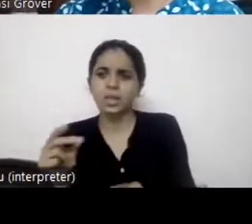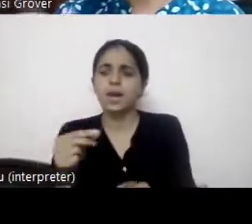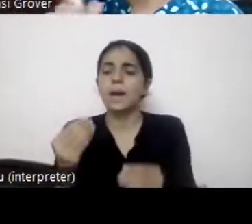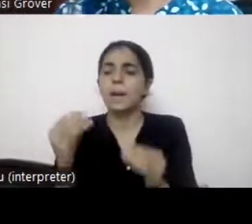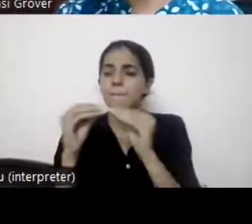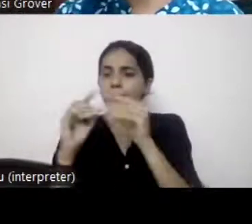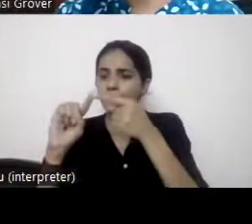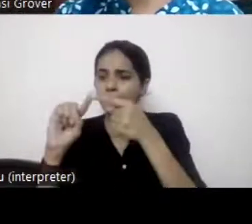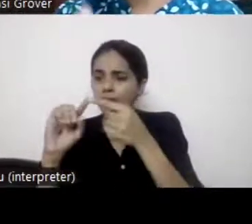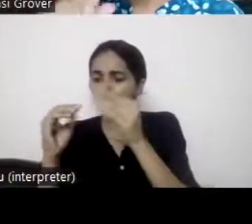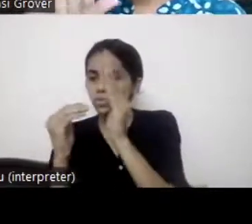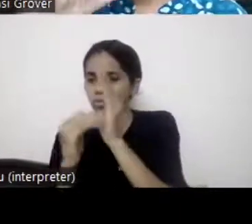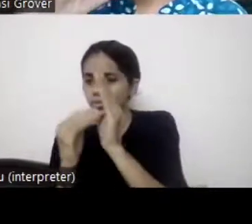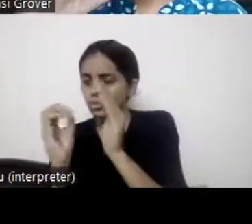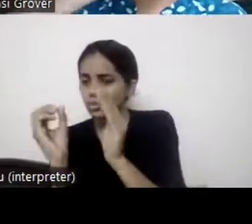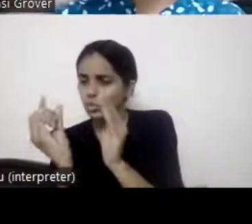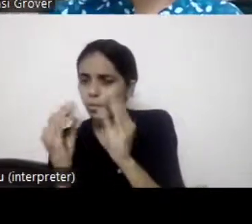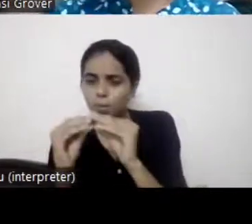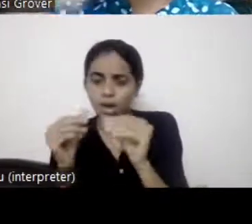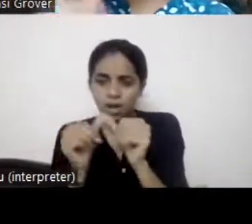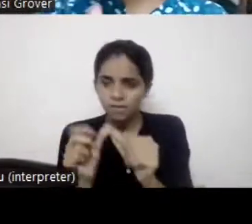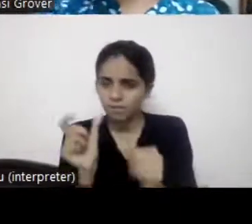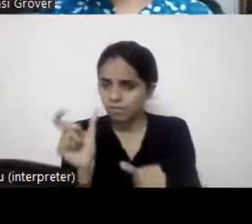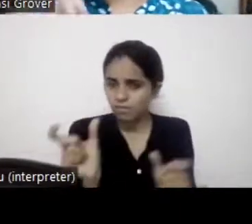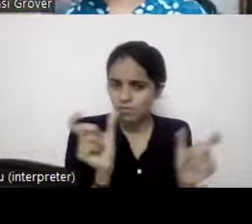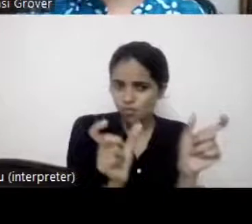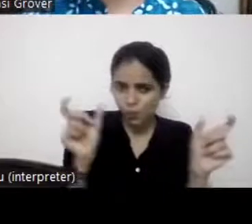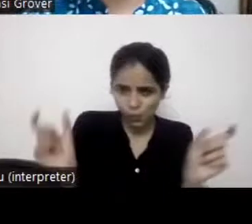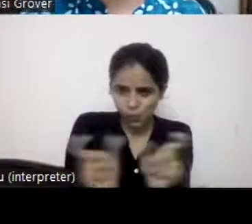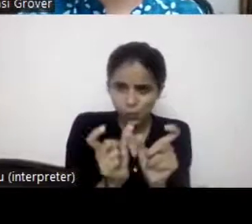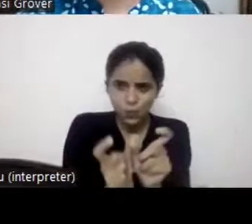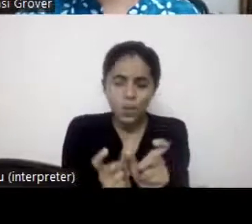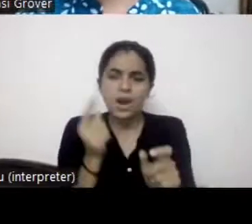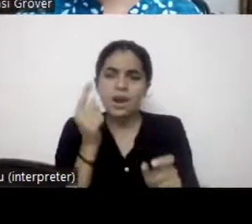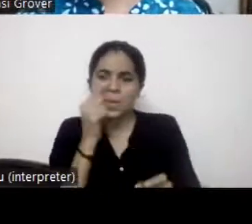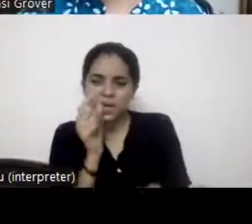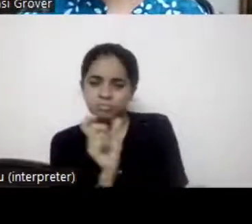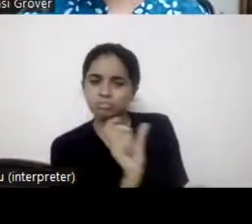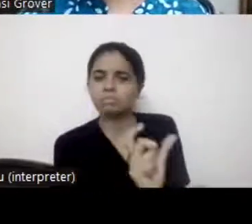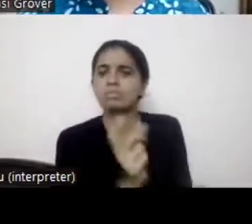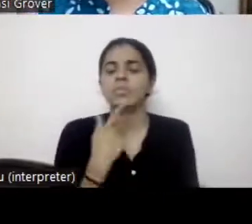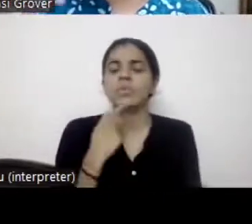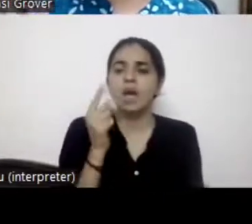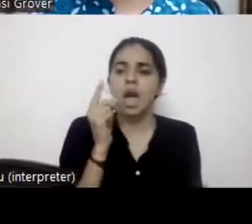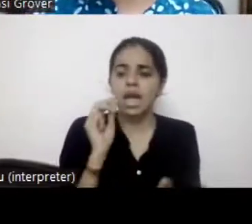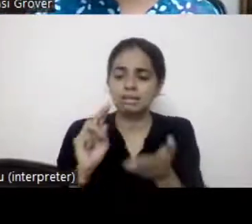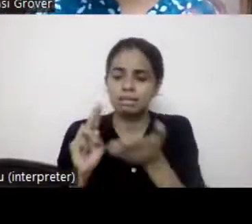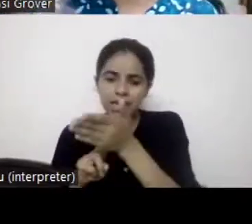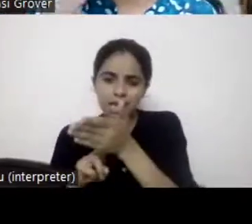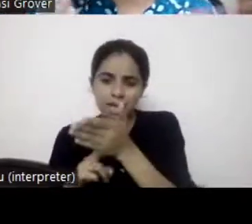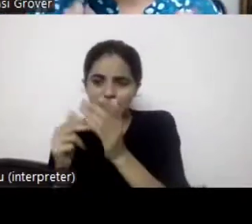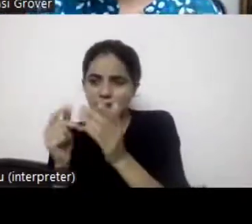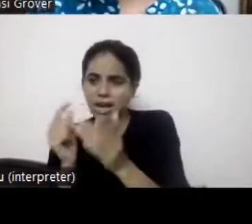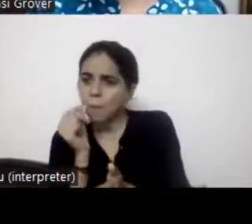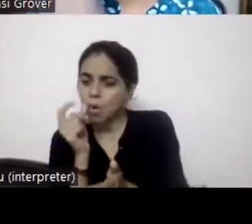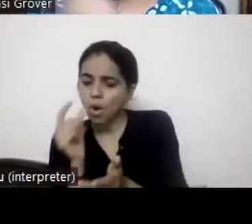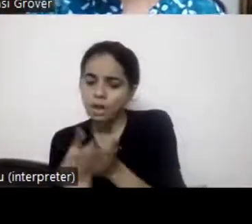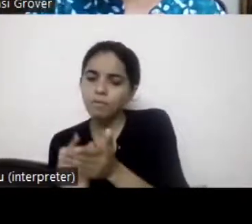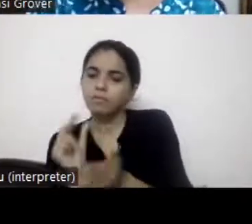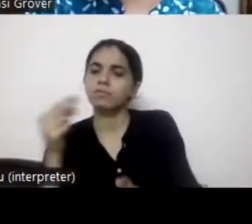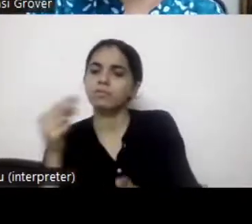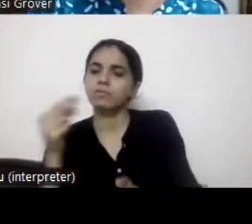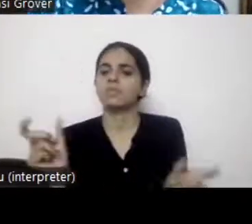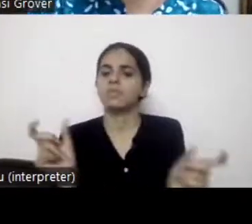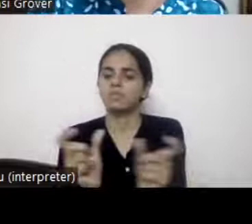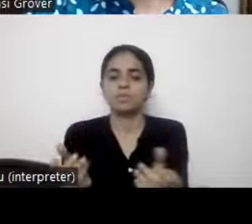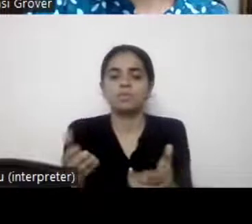has used these two words from Durga's mouth, and then Narayan talking about them as somebody who have similar ways